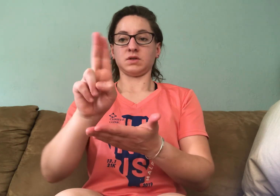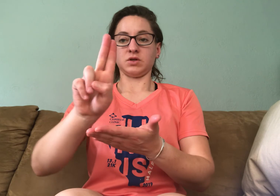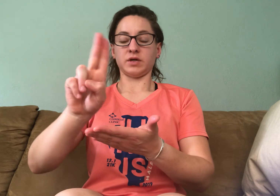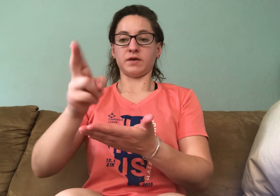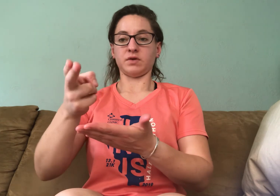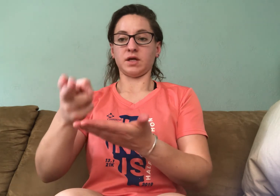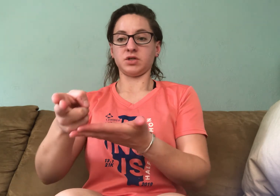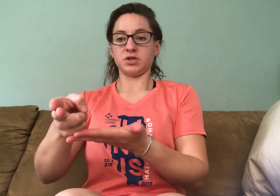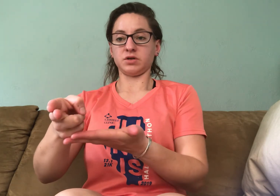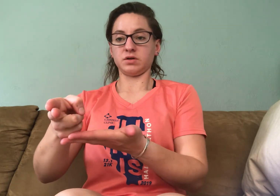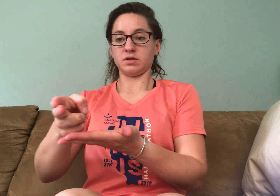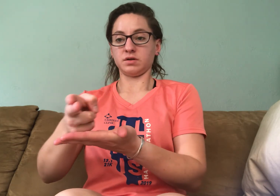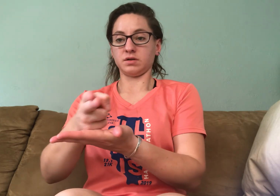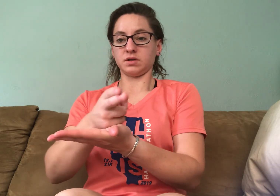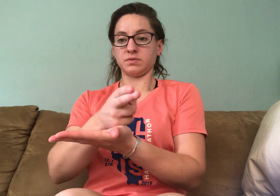You have an H here, this way.